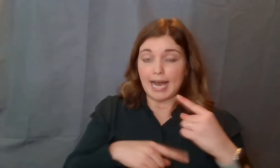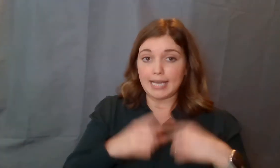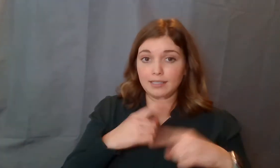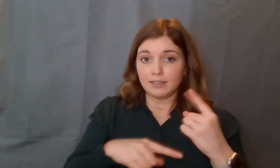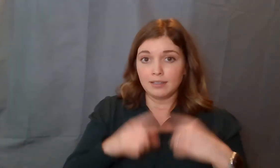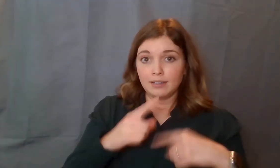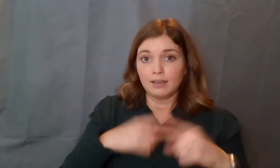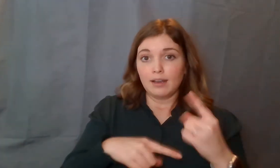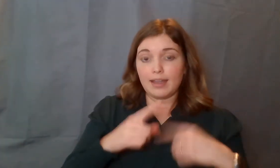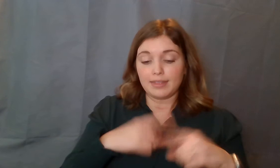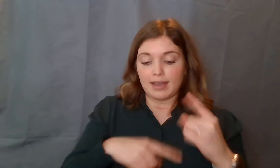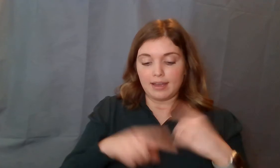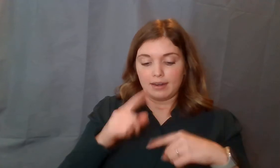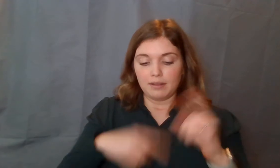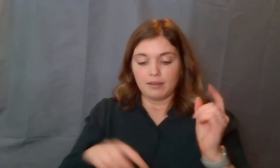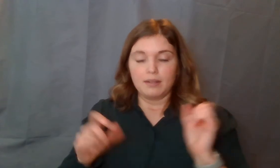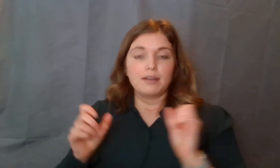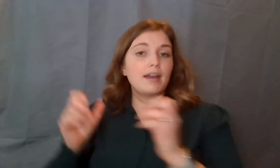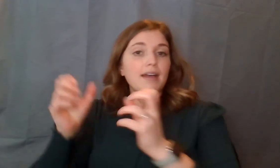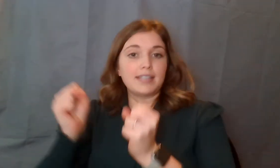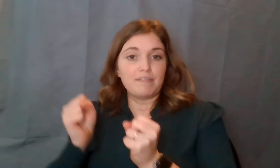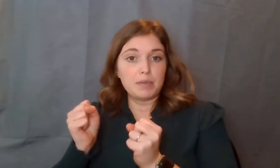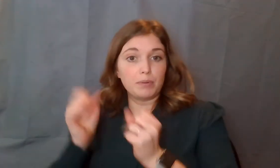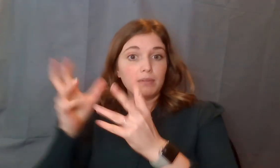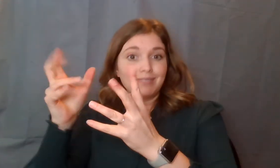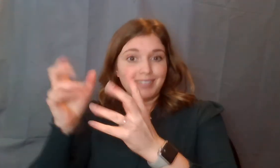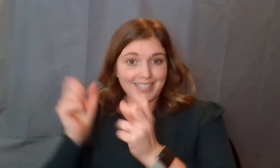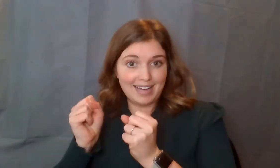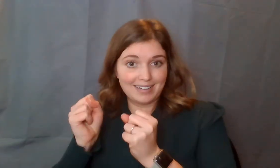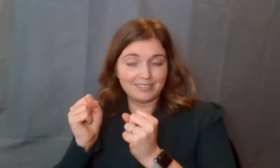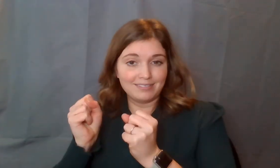sign, and then deaf people sign.